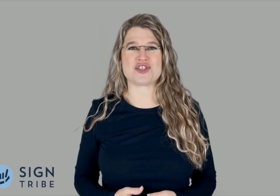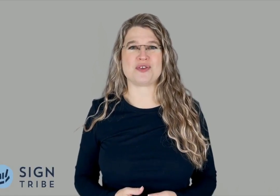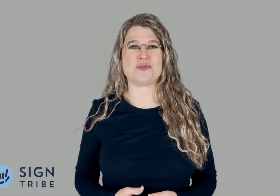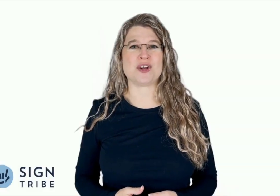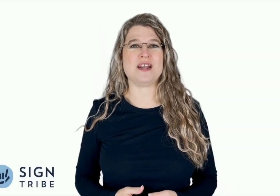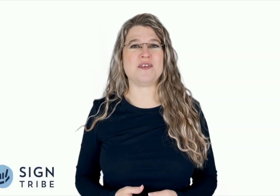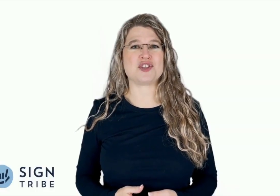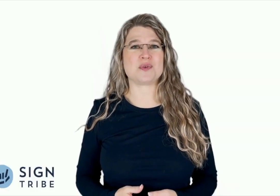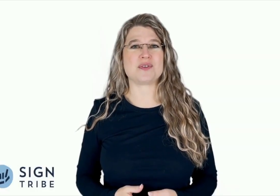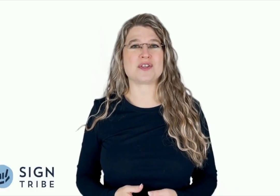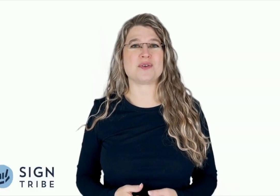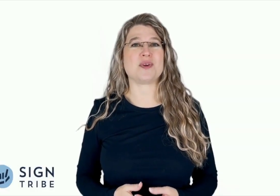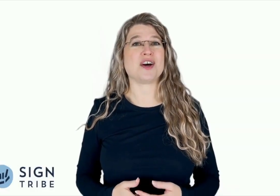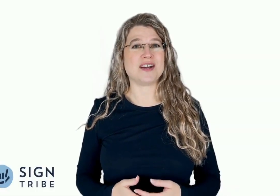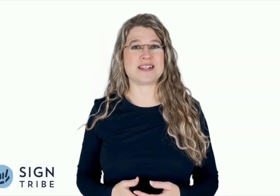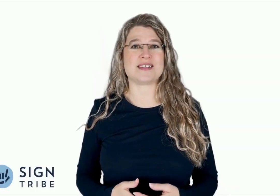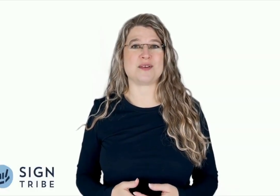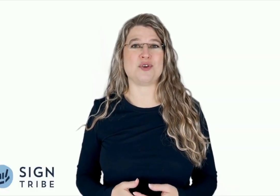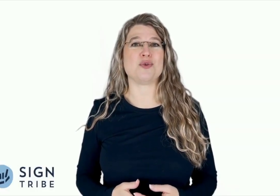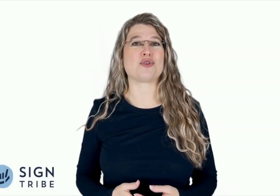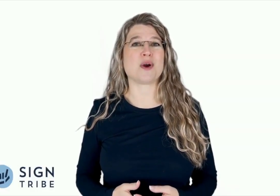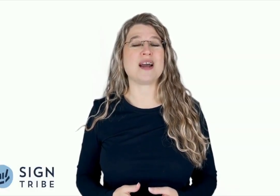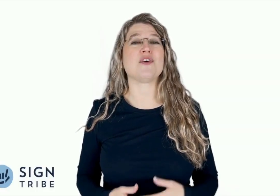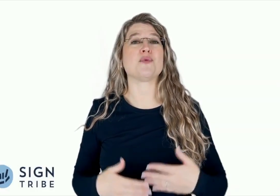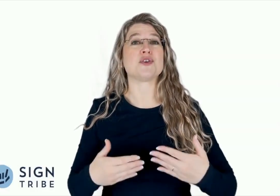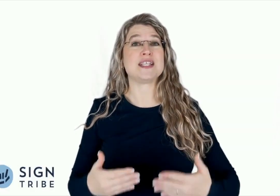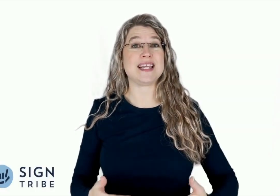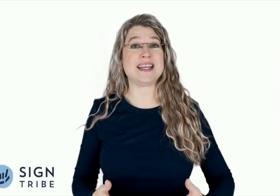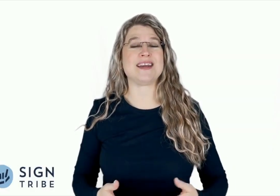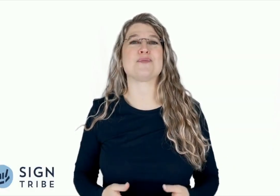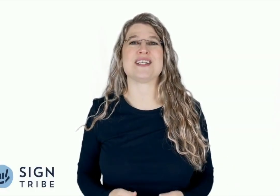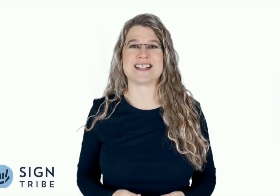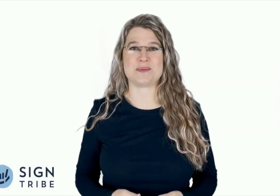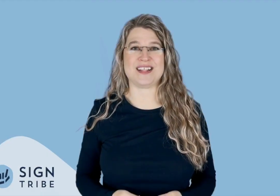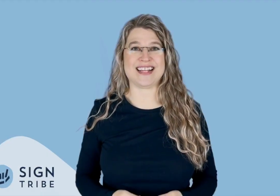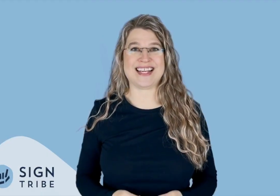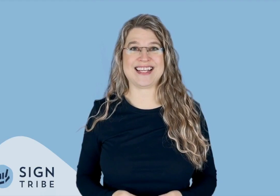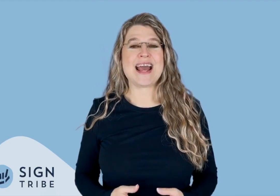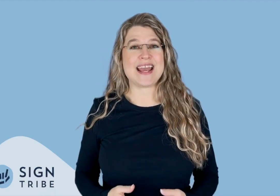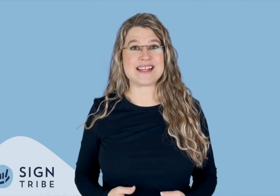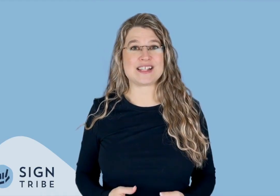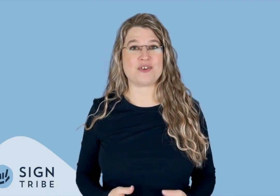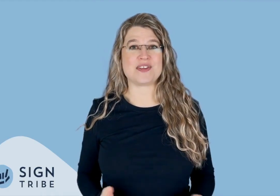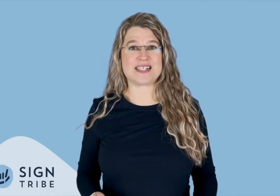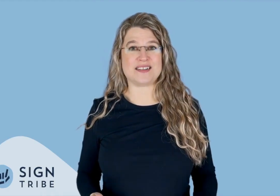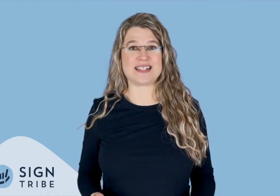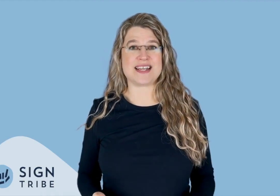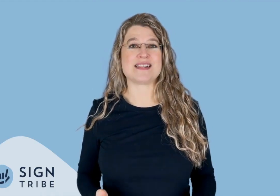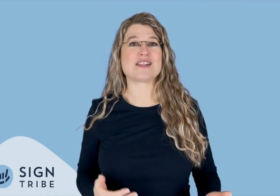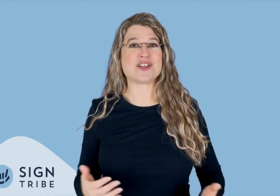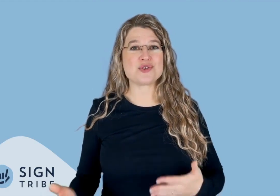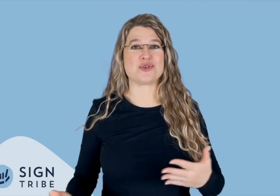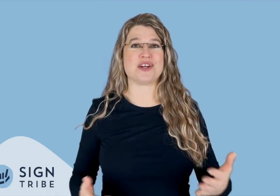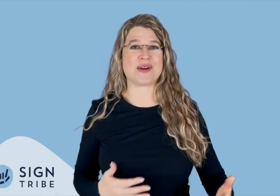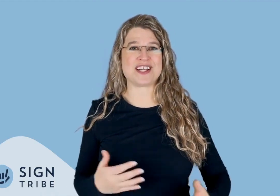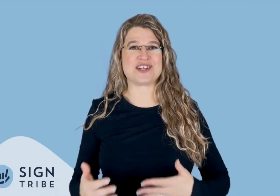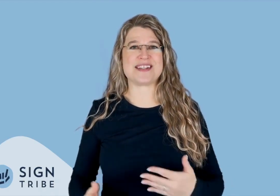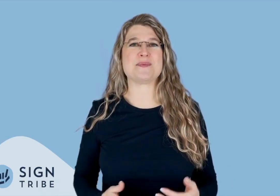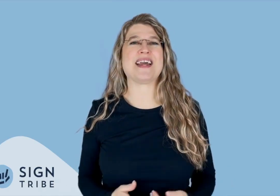for individuals with autism who thrive on routine and predictability. ASL facilitates social interactions by